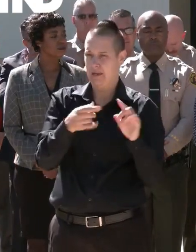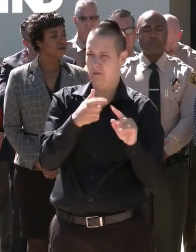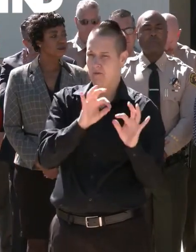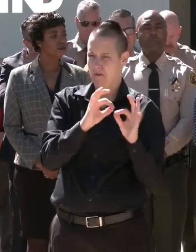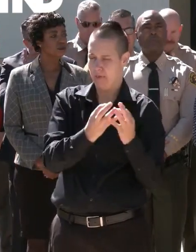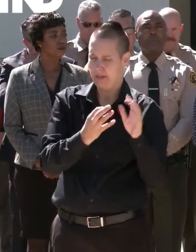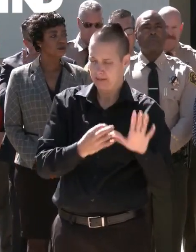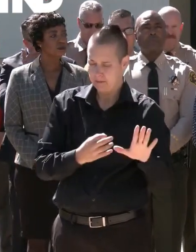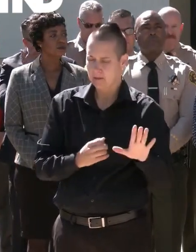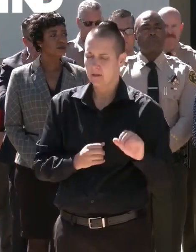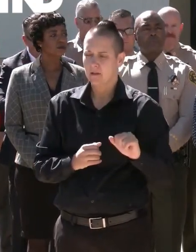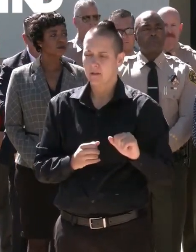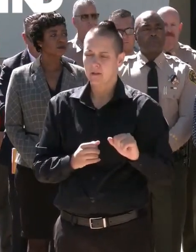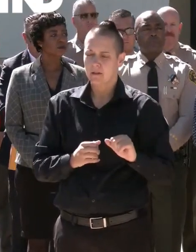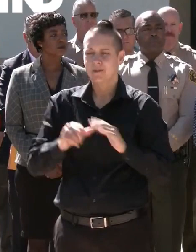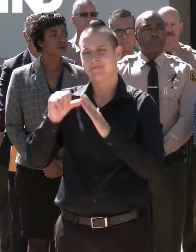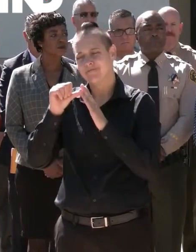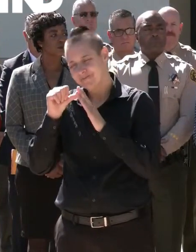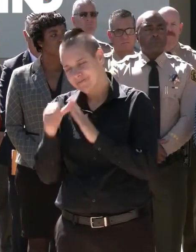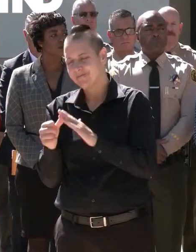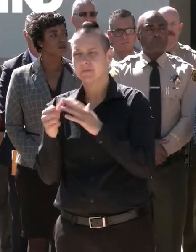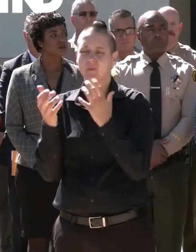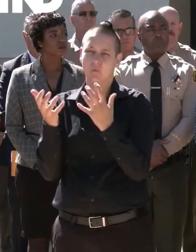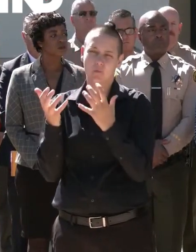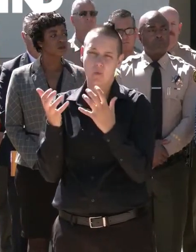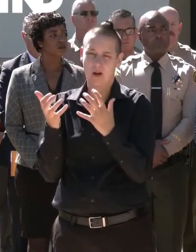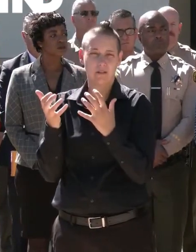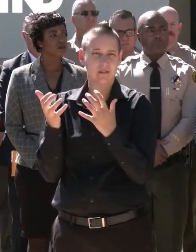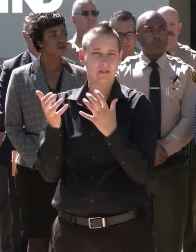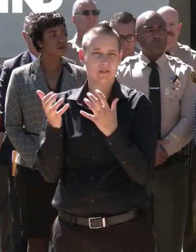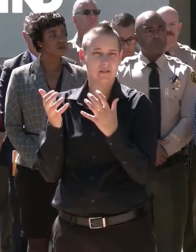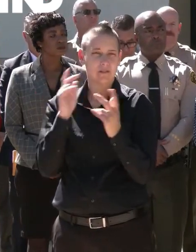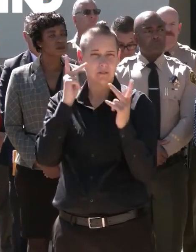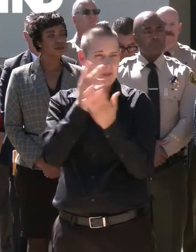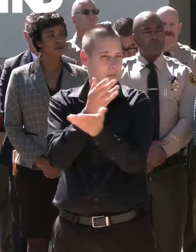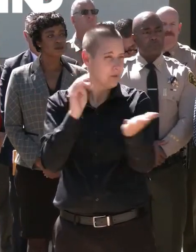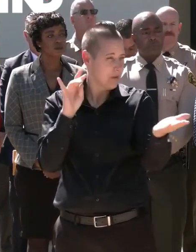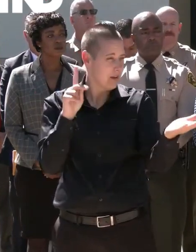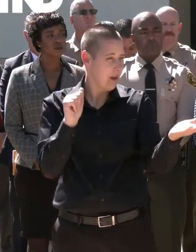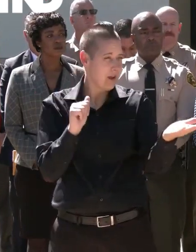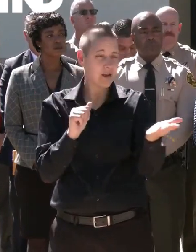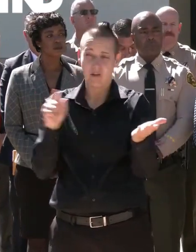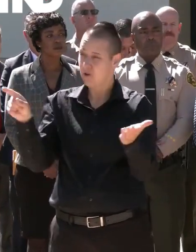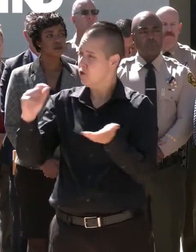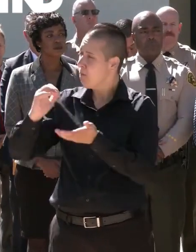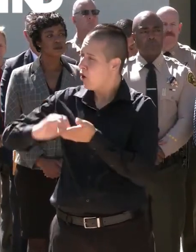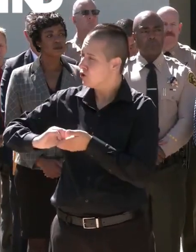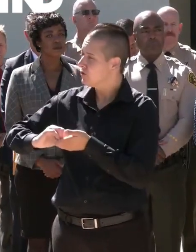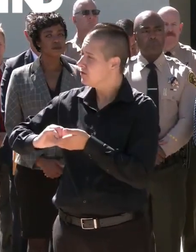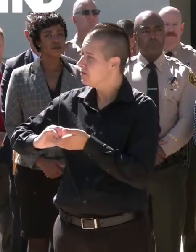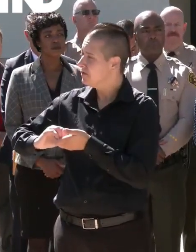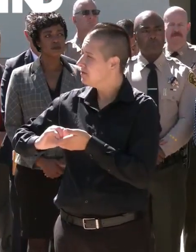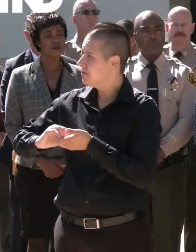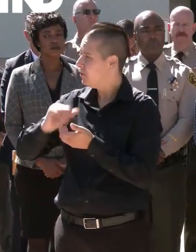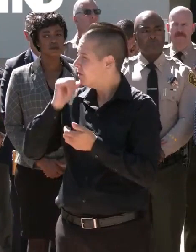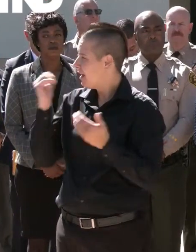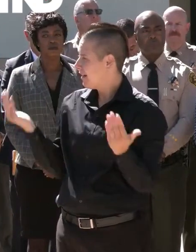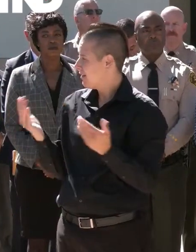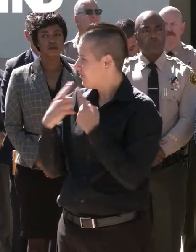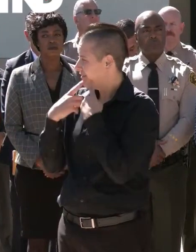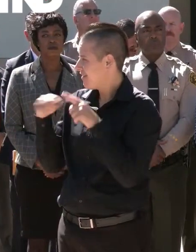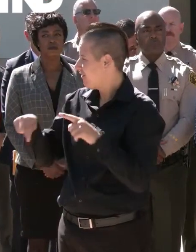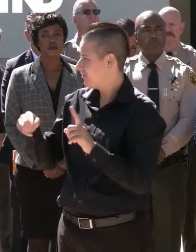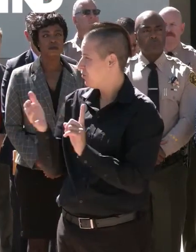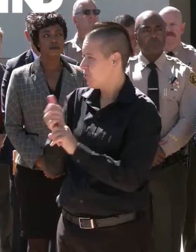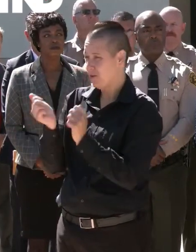though, I want to emphasize to our partners in the media, you are partners. We wouldn't be here announcing